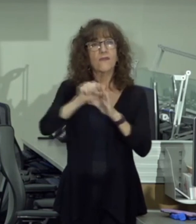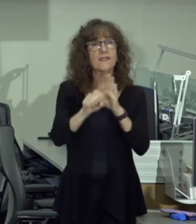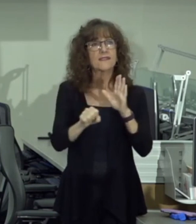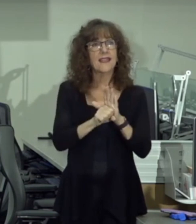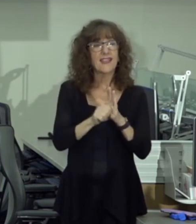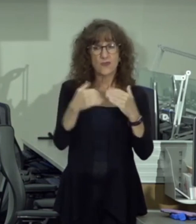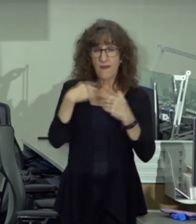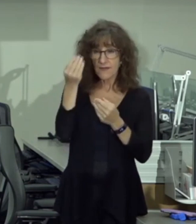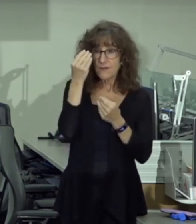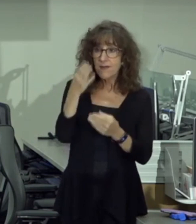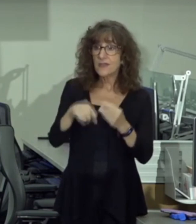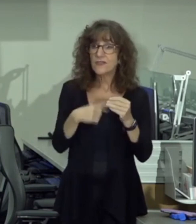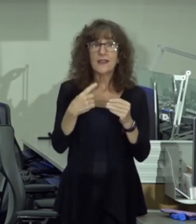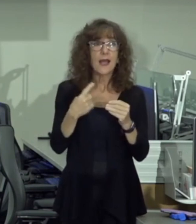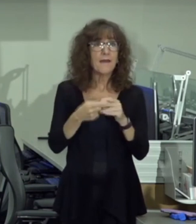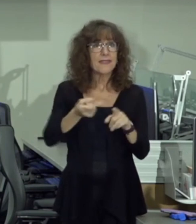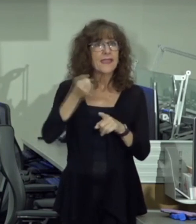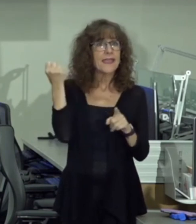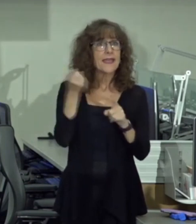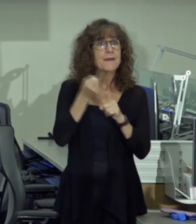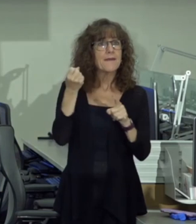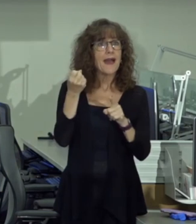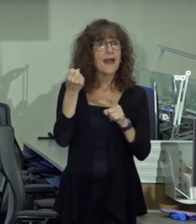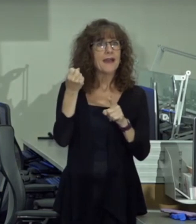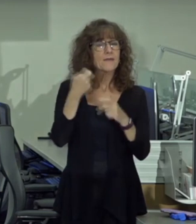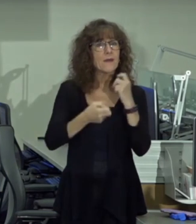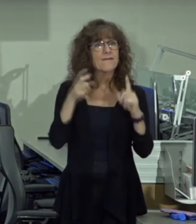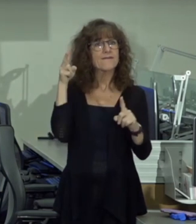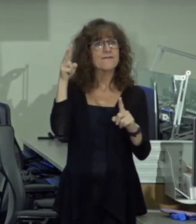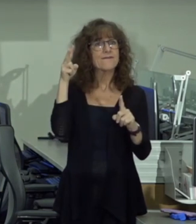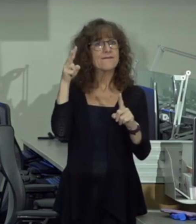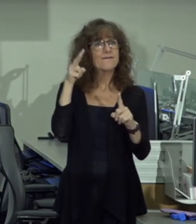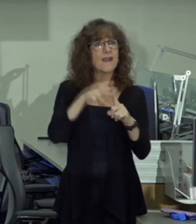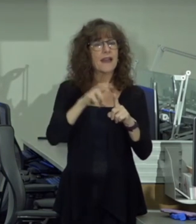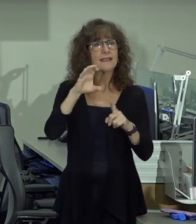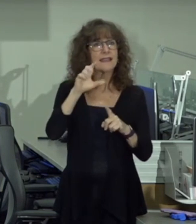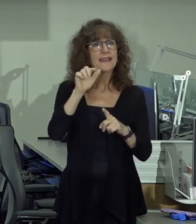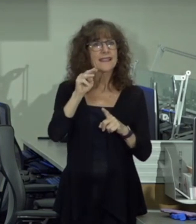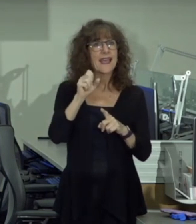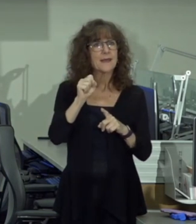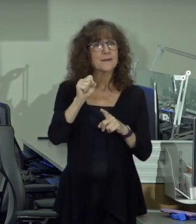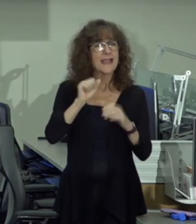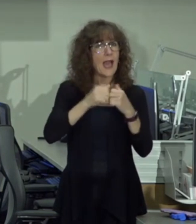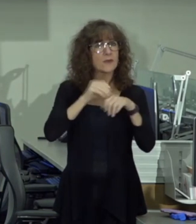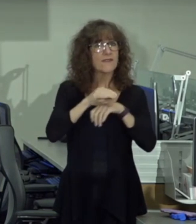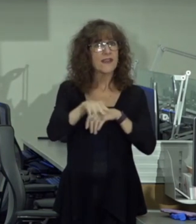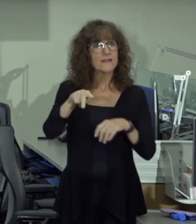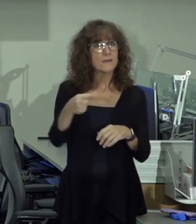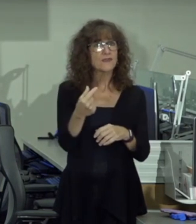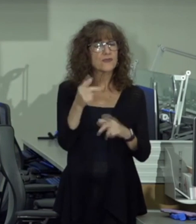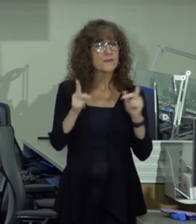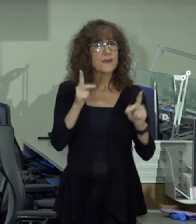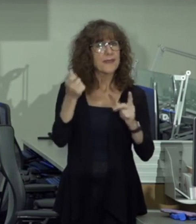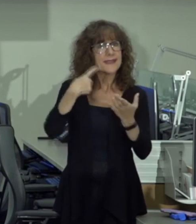have any information about the impact that difficulty in filing claims has had on Prince Georgians, and has there